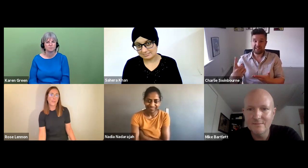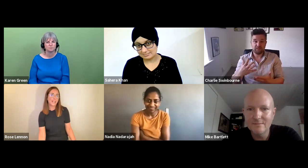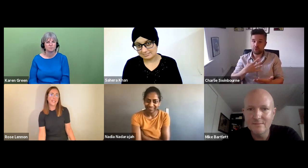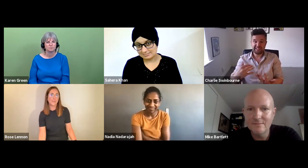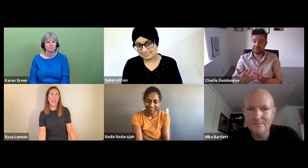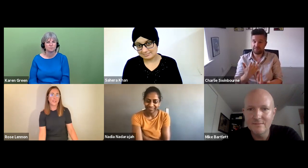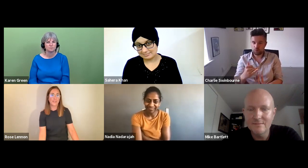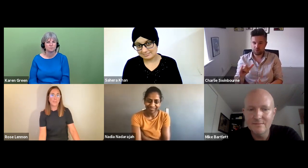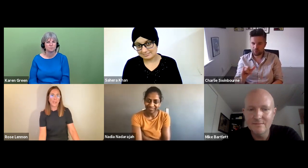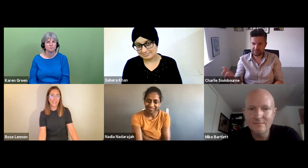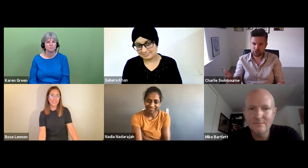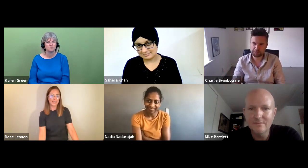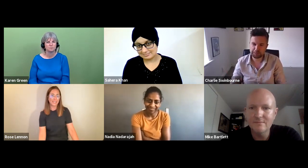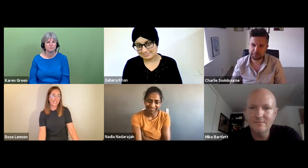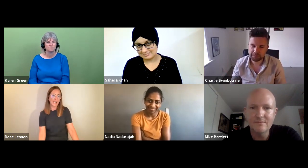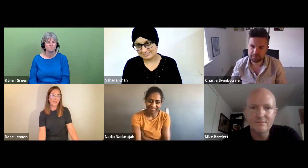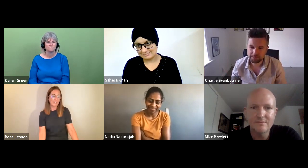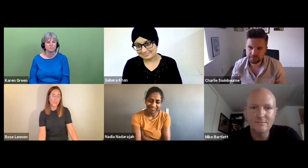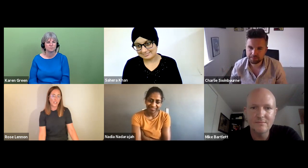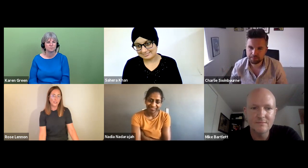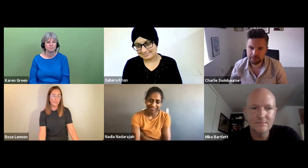well as the work you're developing? Does that influence you?